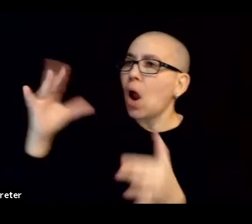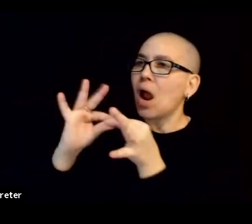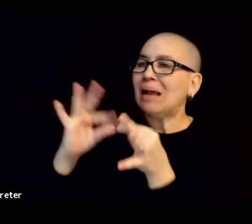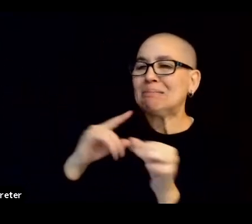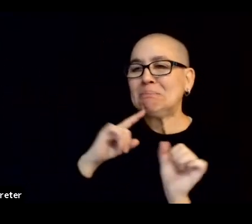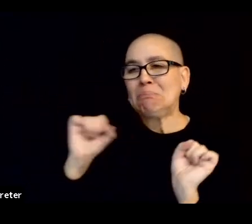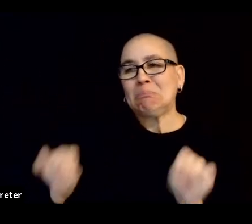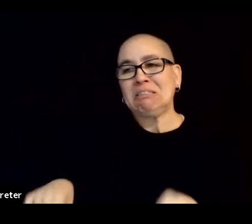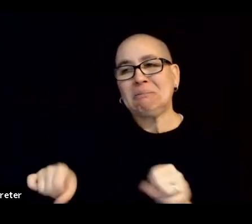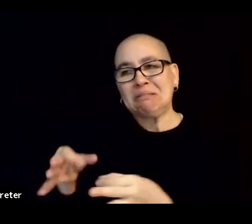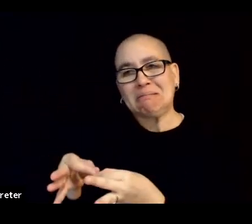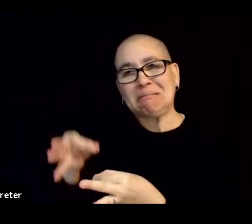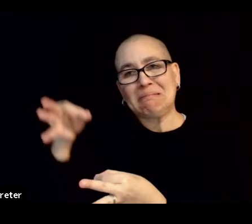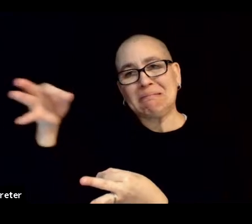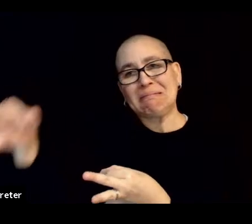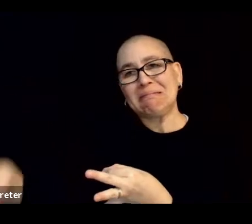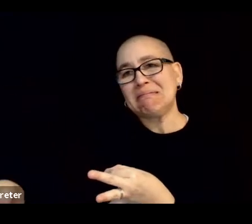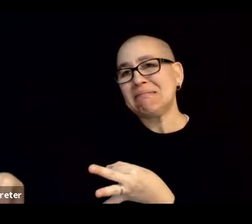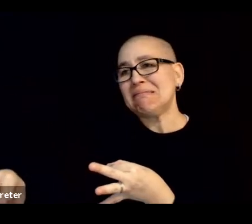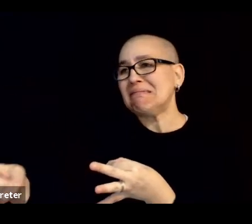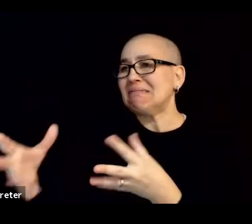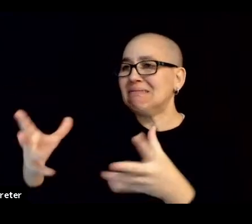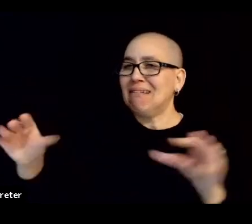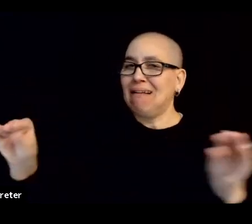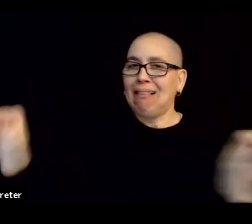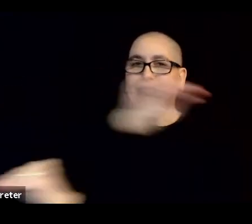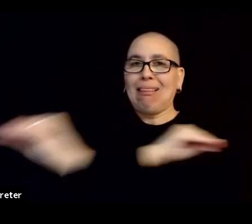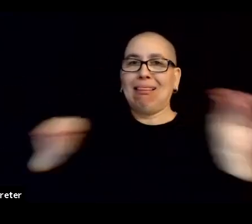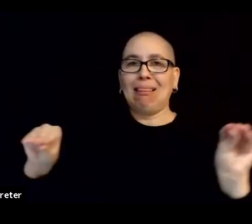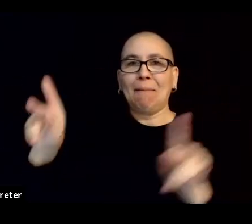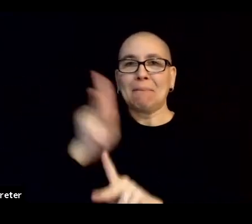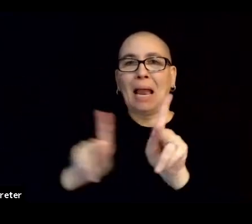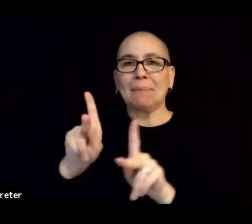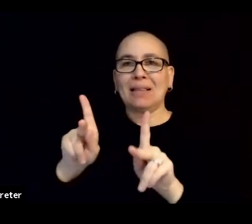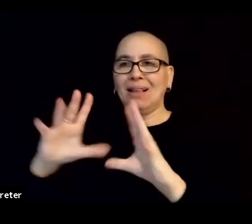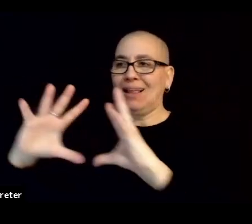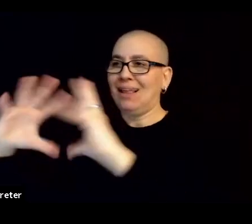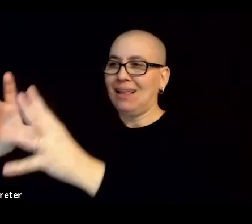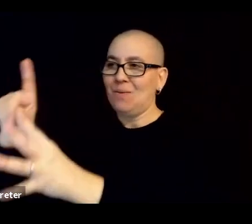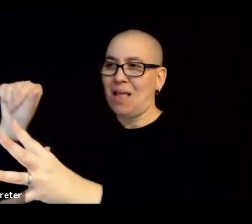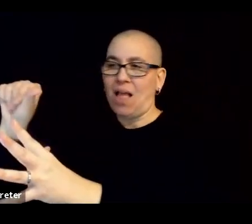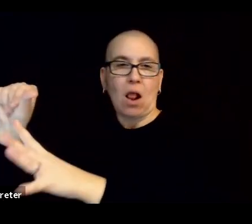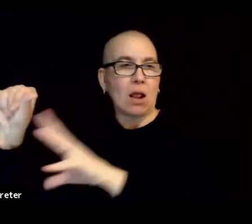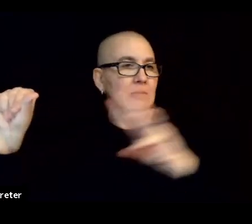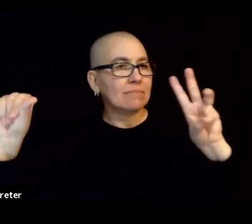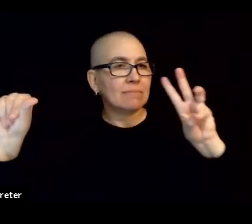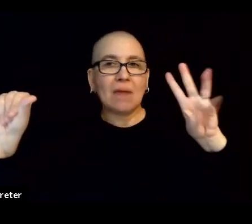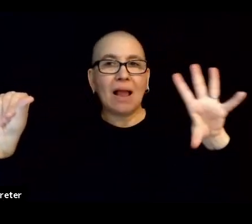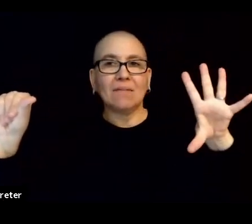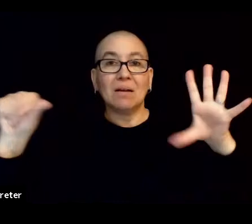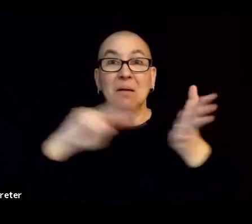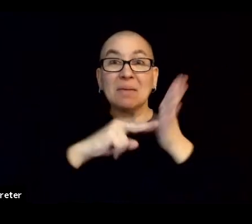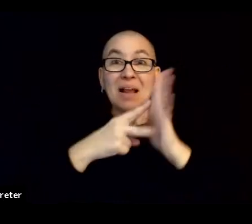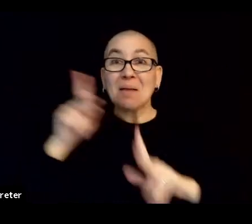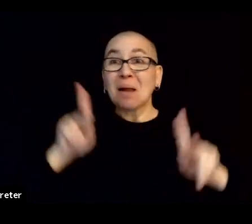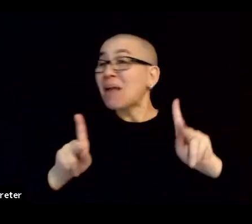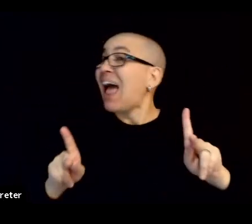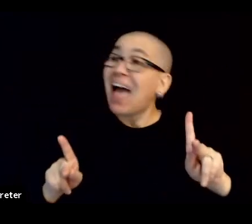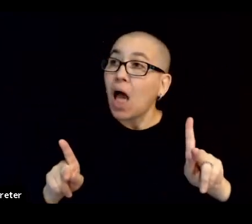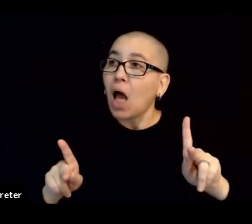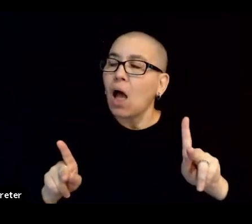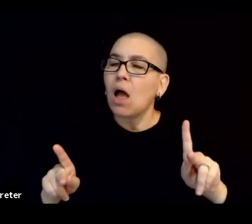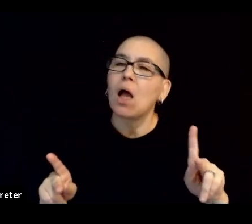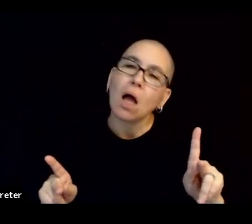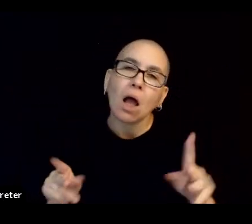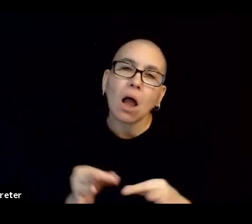have moved ahead of me, and now I might only be scheduled by the end of the month, but I won't get the vaccine until next